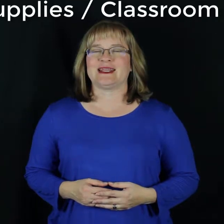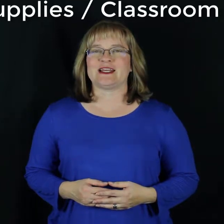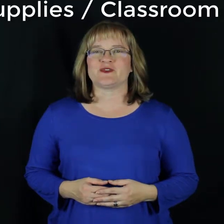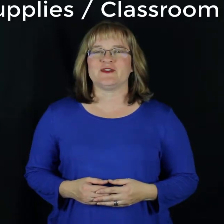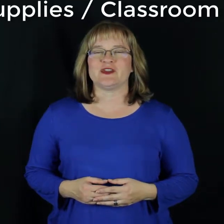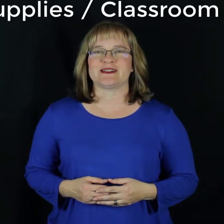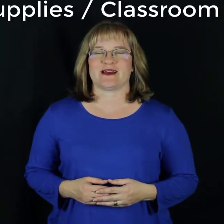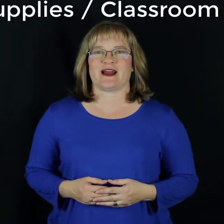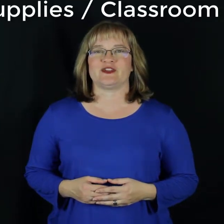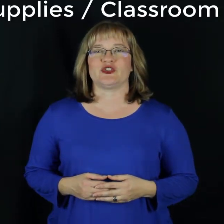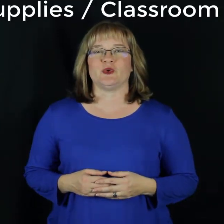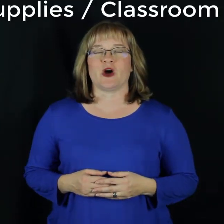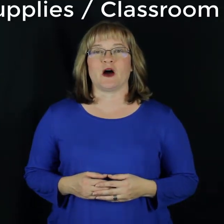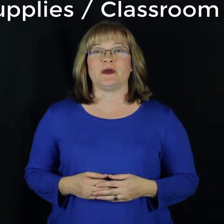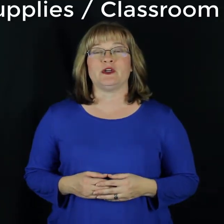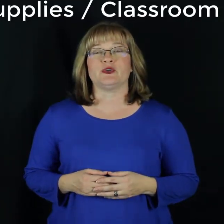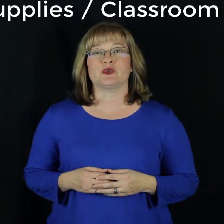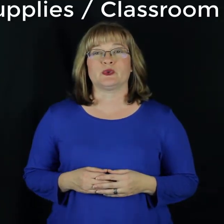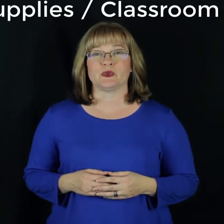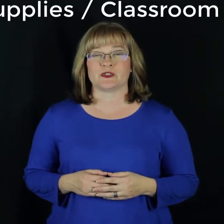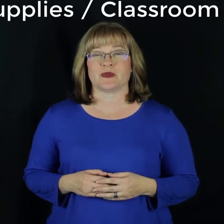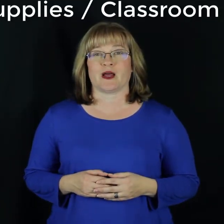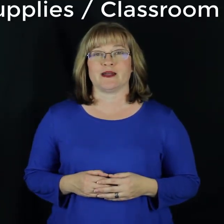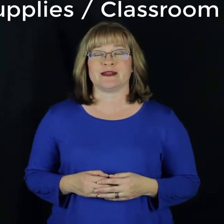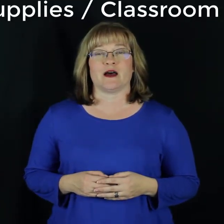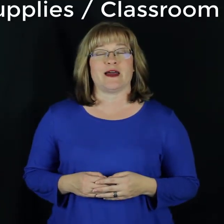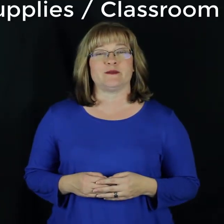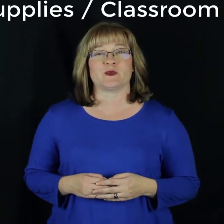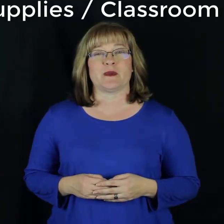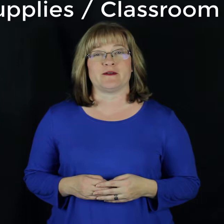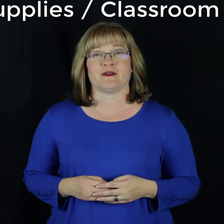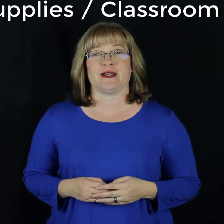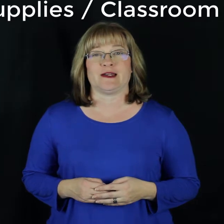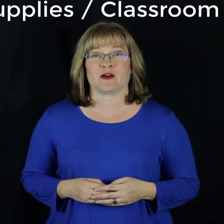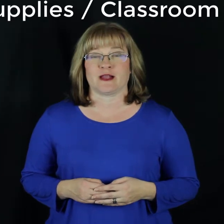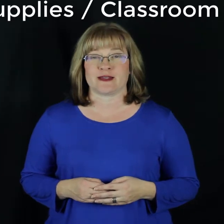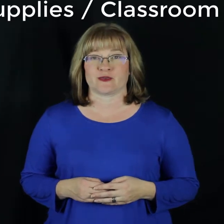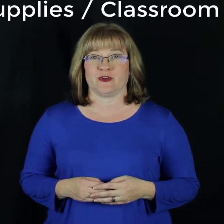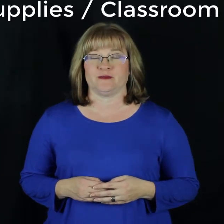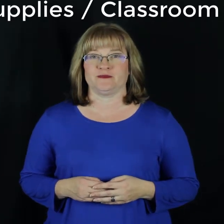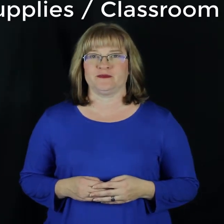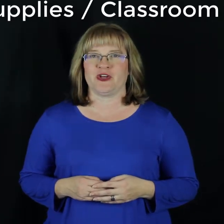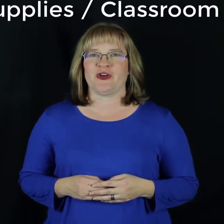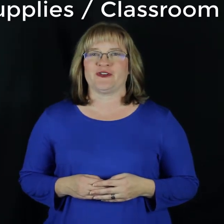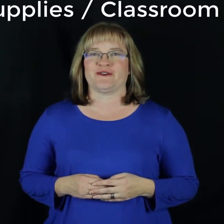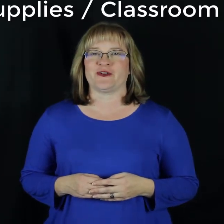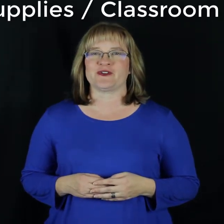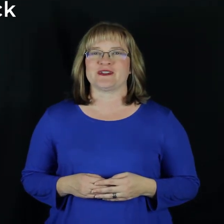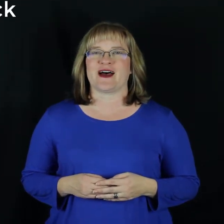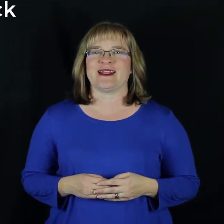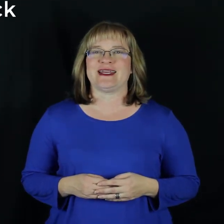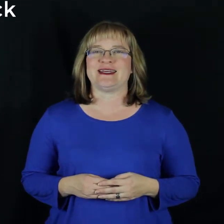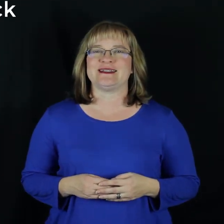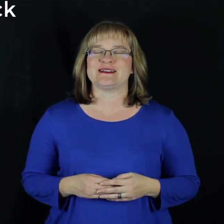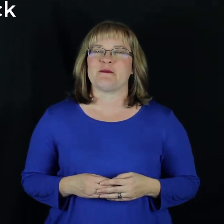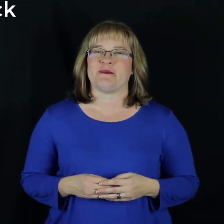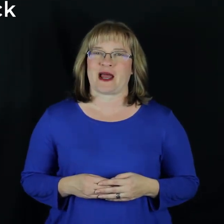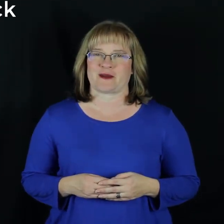let's review the signs to common school supplies and items we might find in our classroom. The first sign is